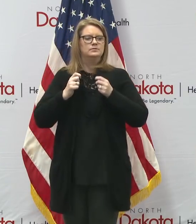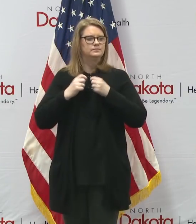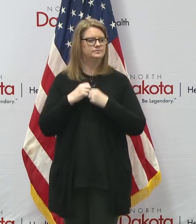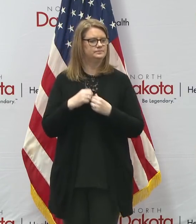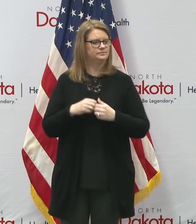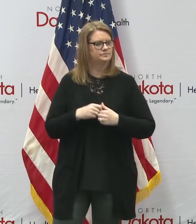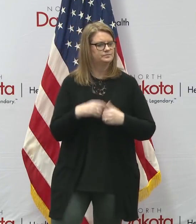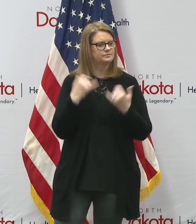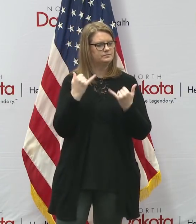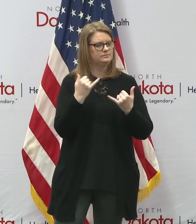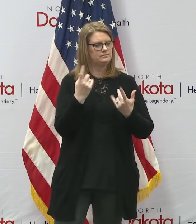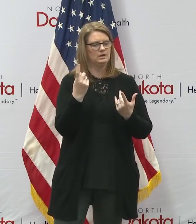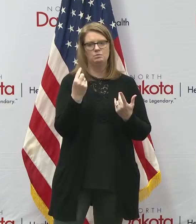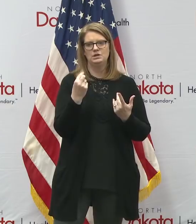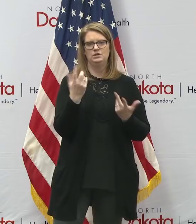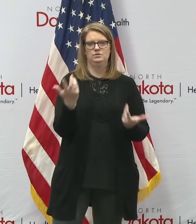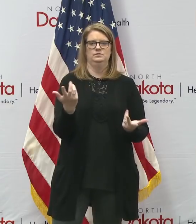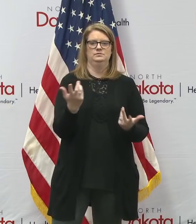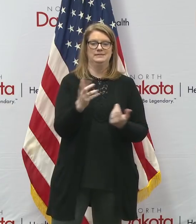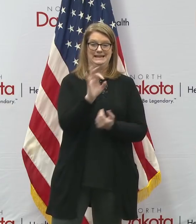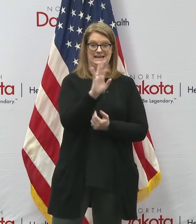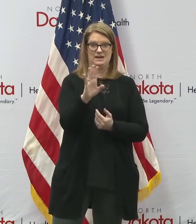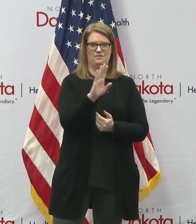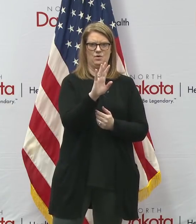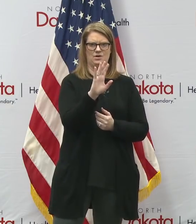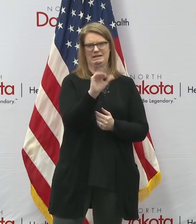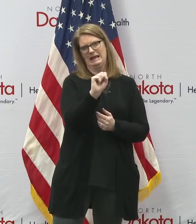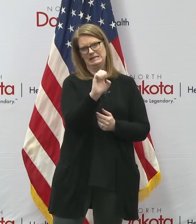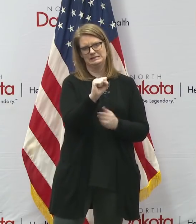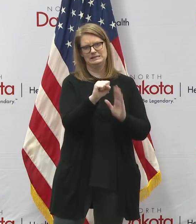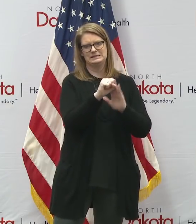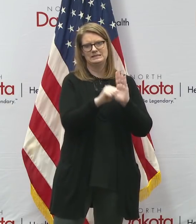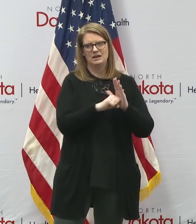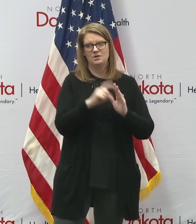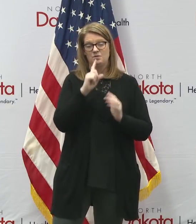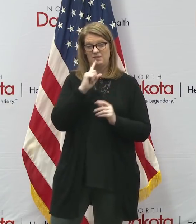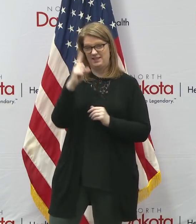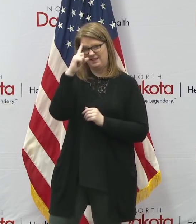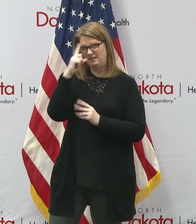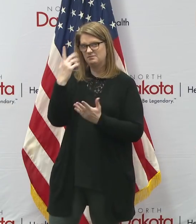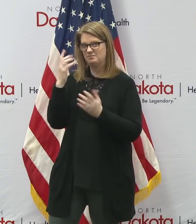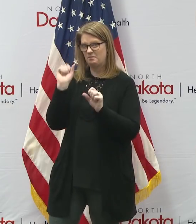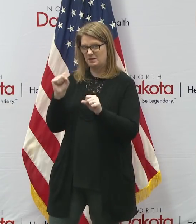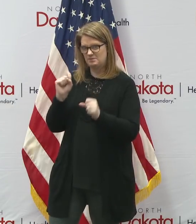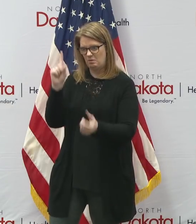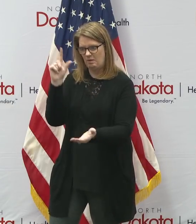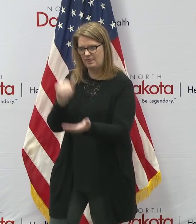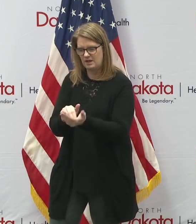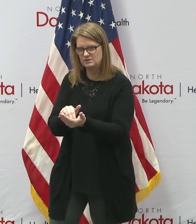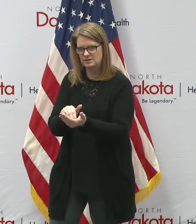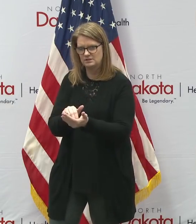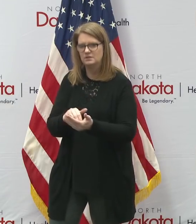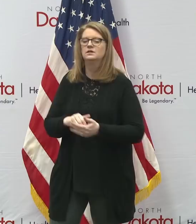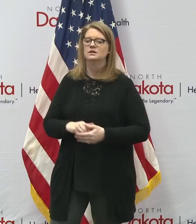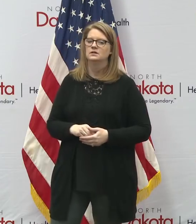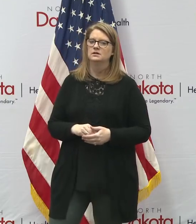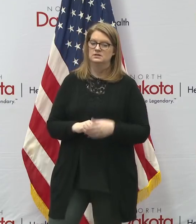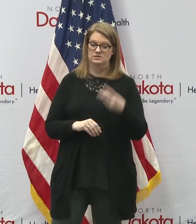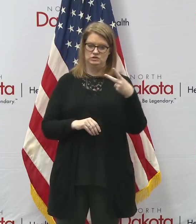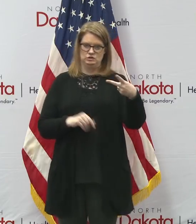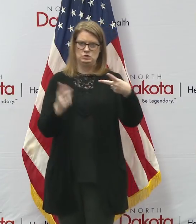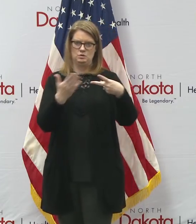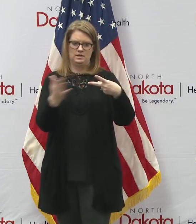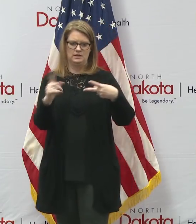if you think that you don't have 94 cases in your state, you think you've actually got 1,000? What you would do is you'd start doing two things. You'd